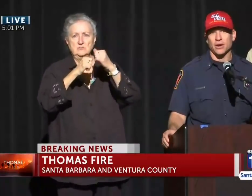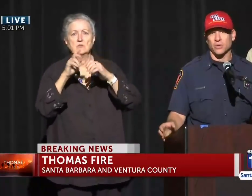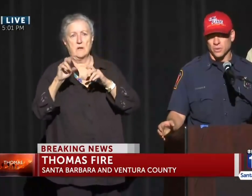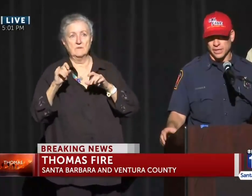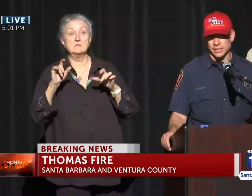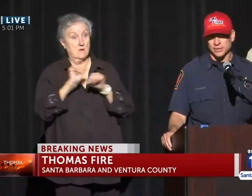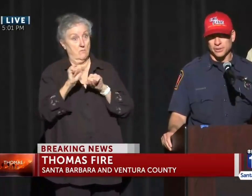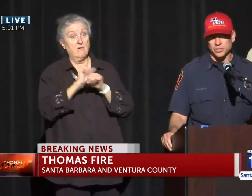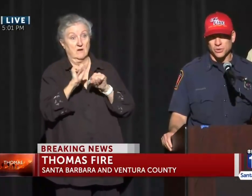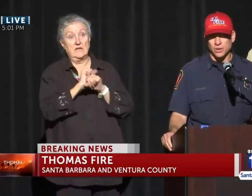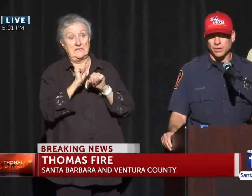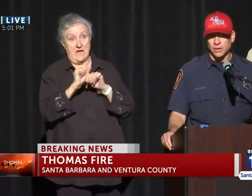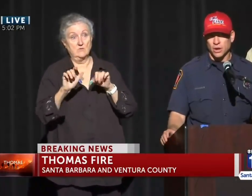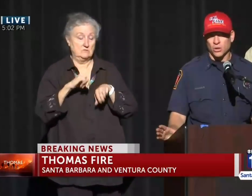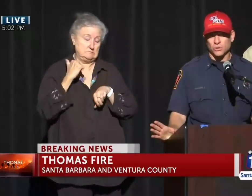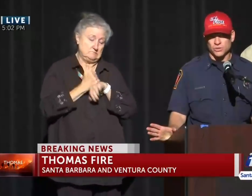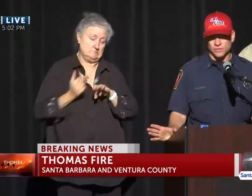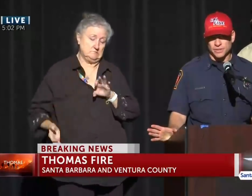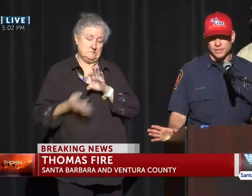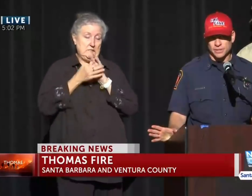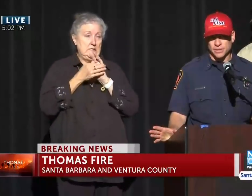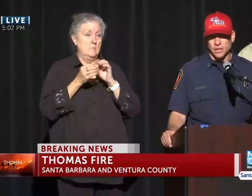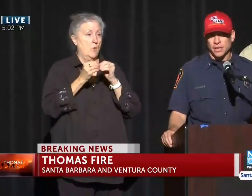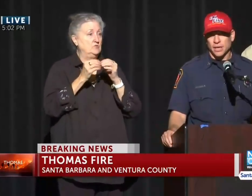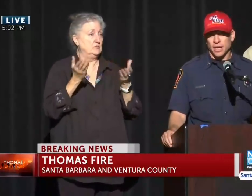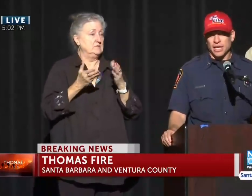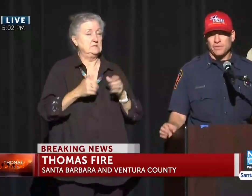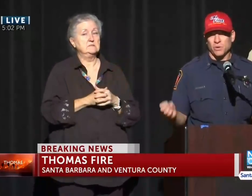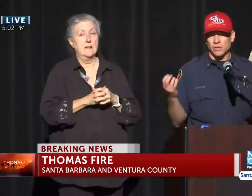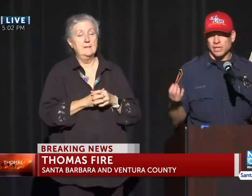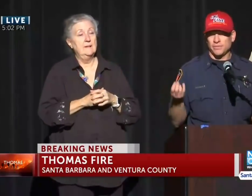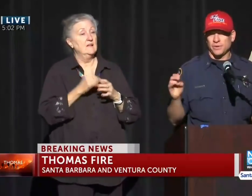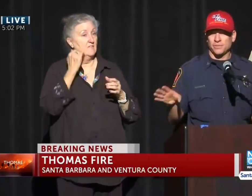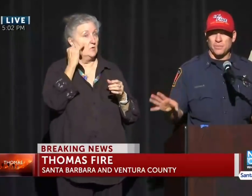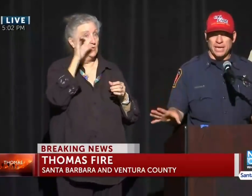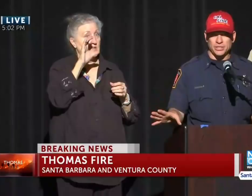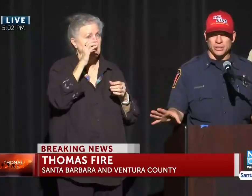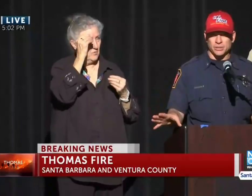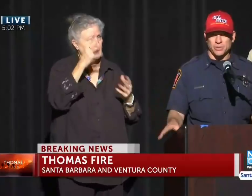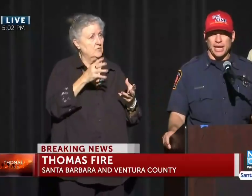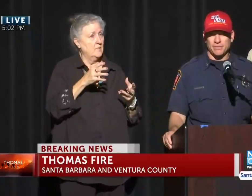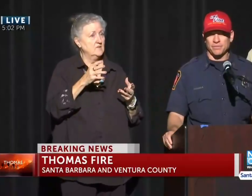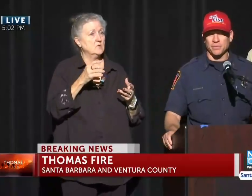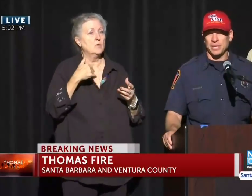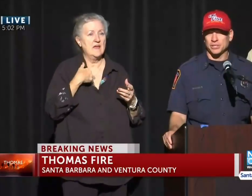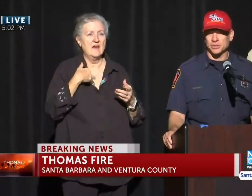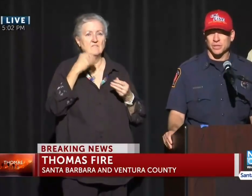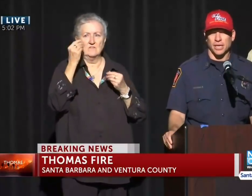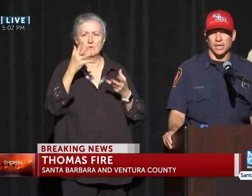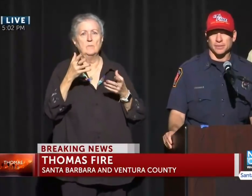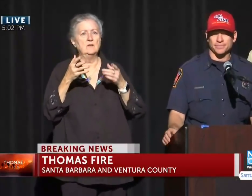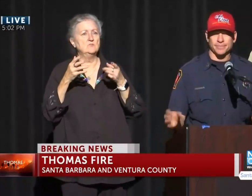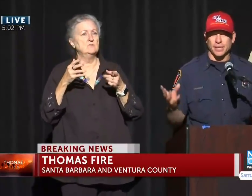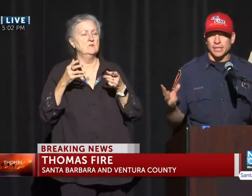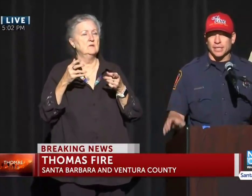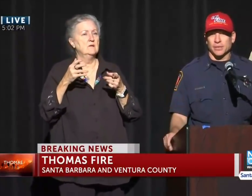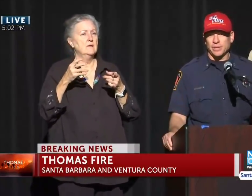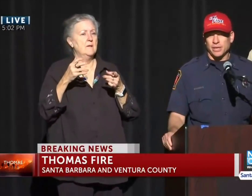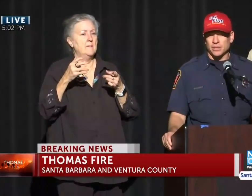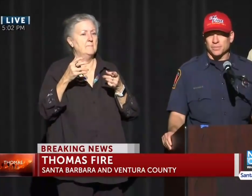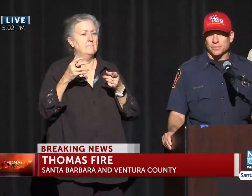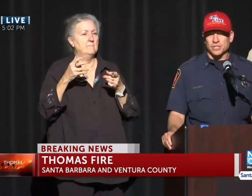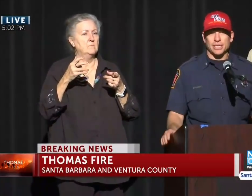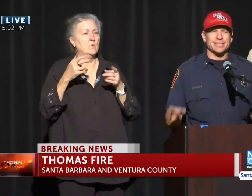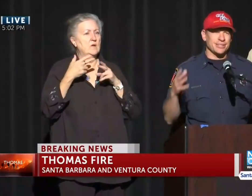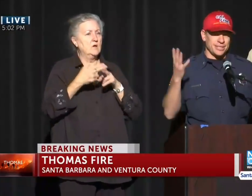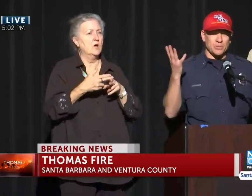entities, they are working to restore all those services. If you are looking for information, we have information.